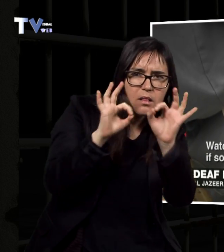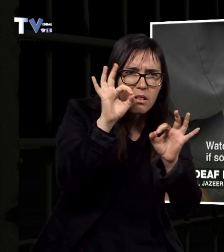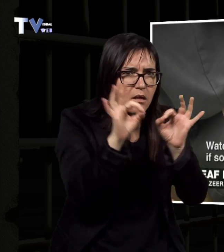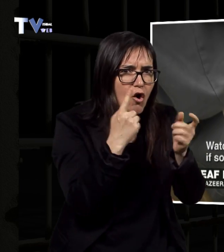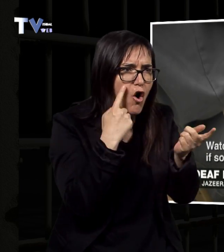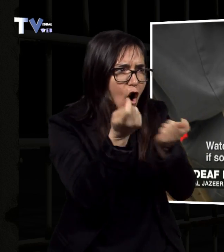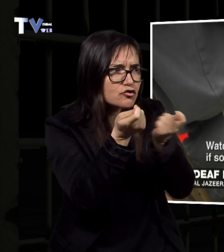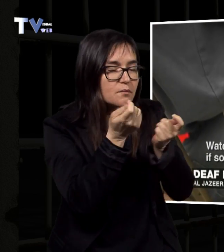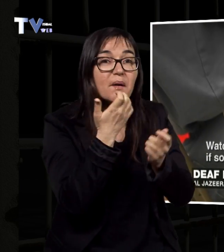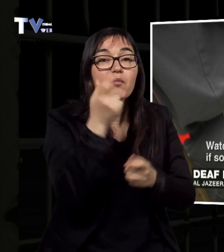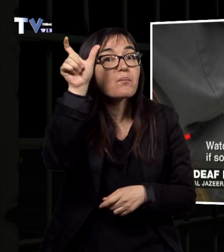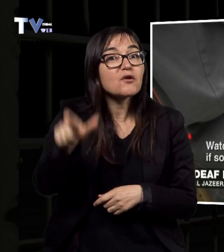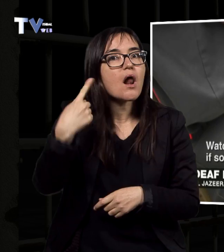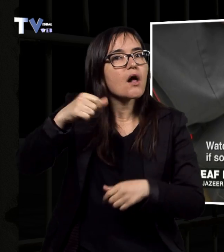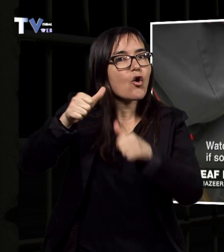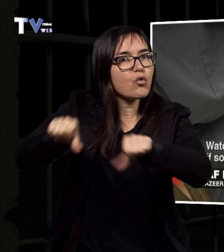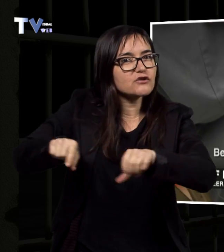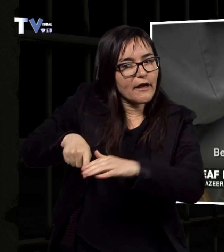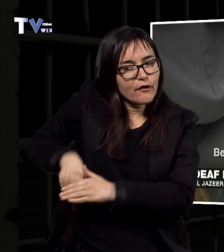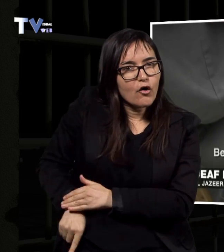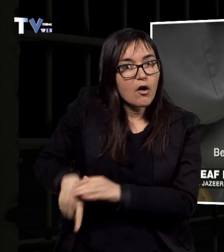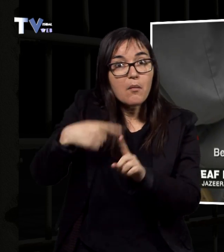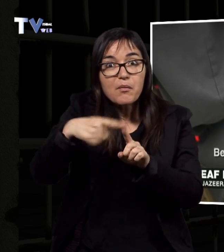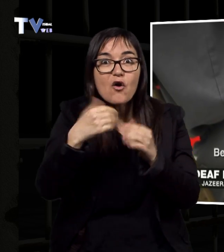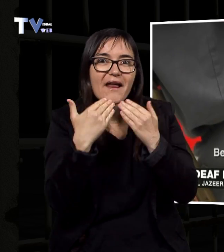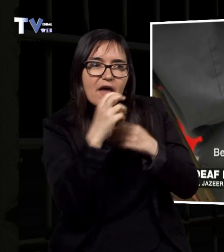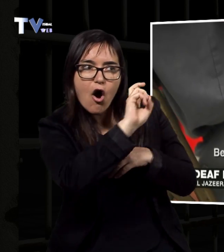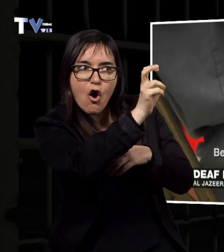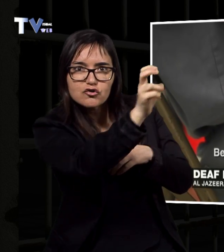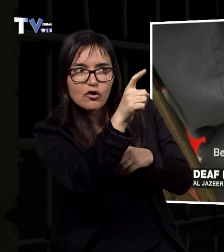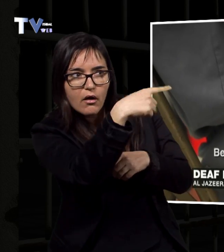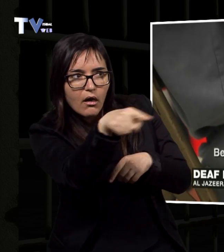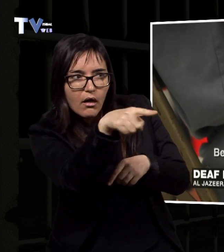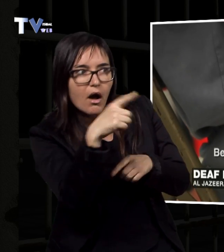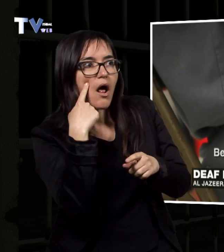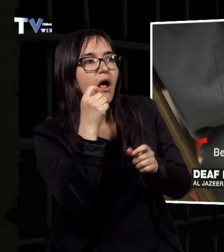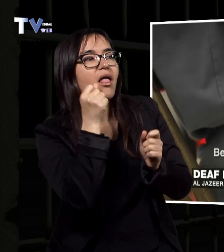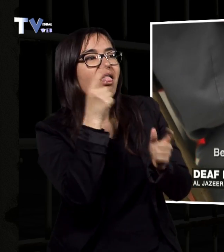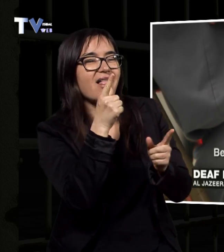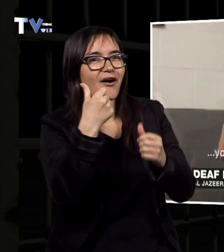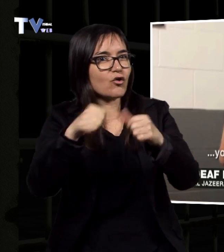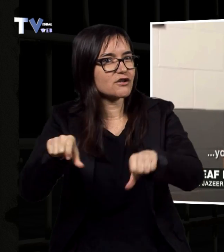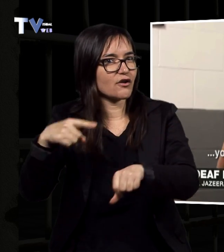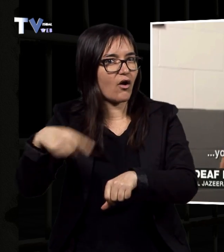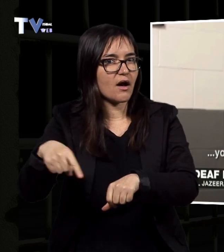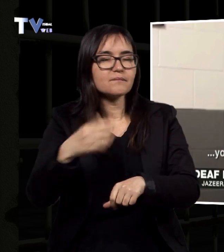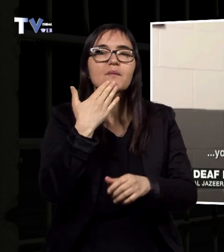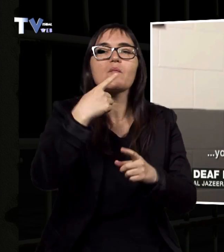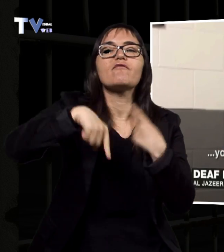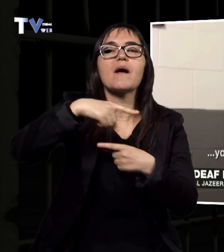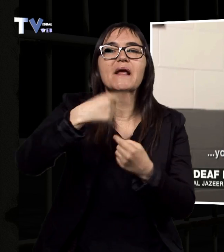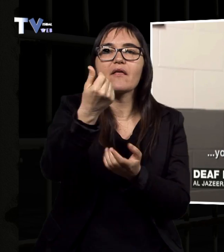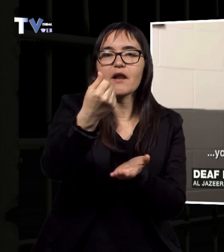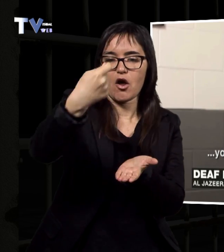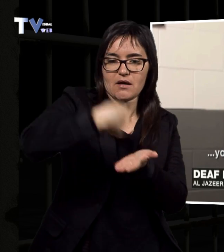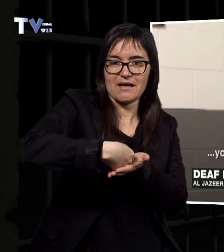yourself. Somebody have a knife, because the other prisoners know your family